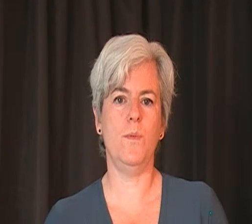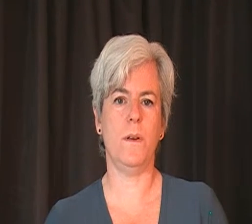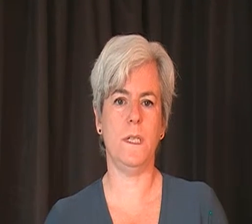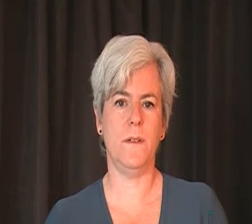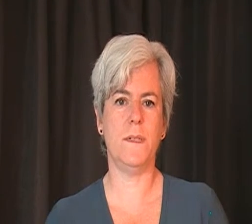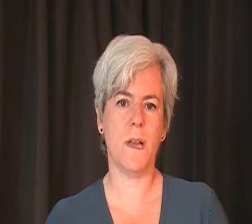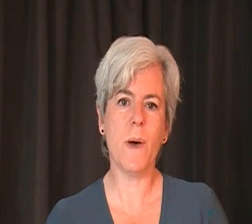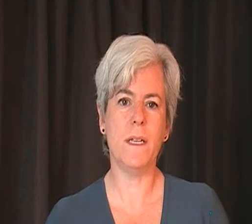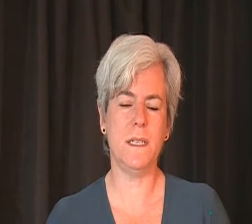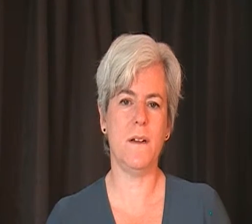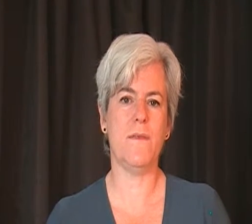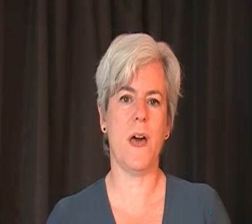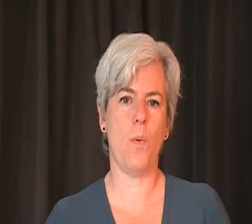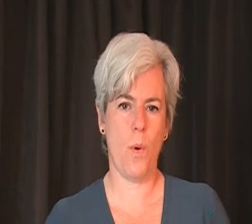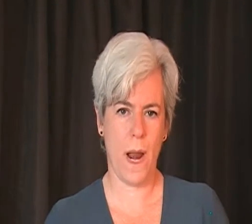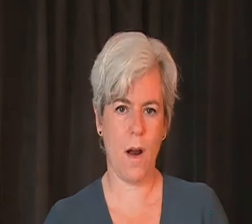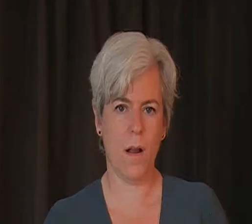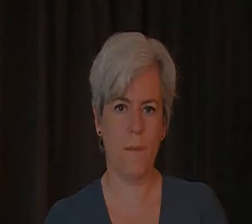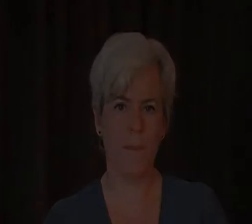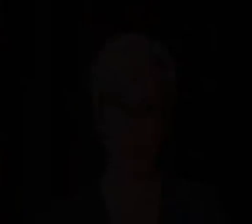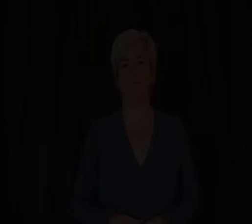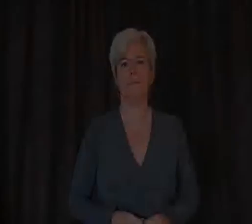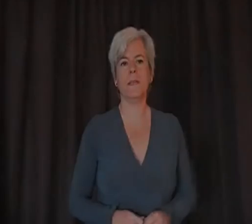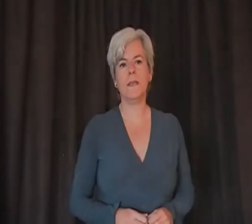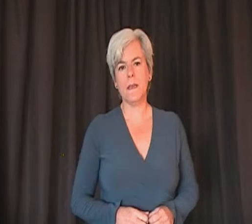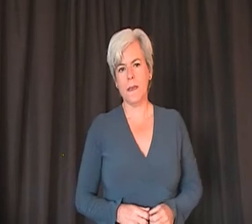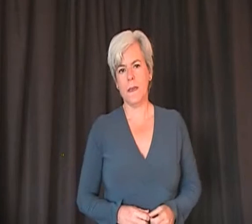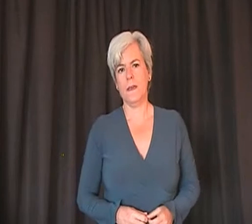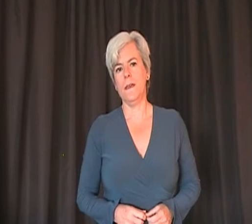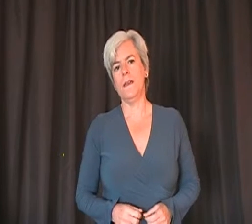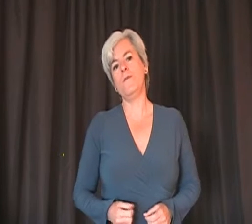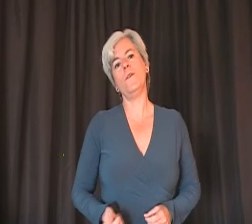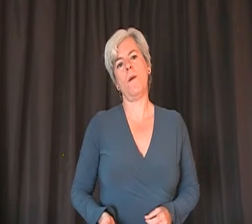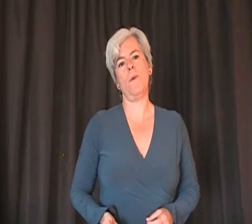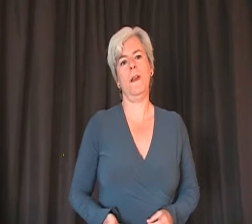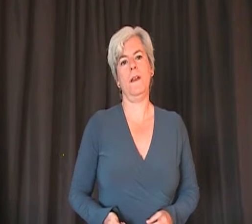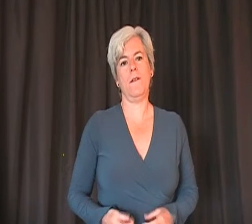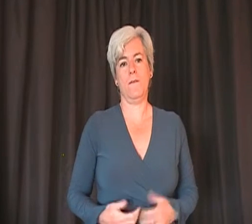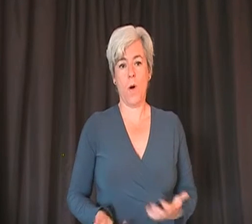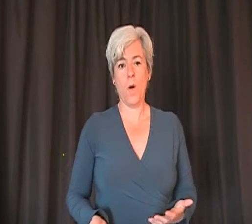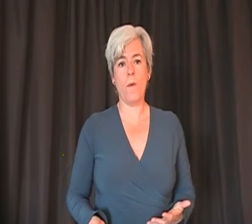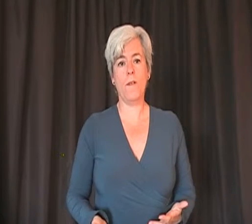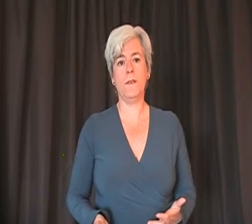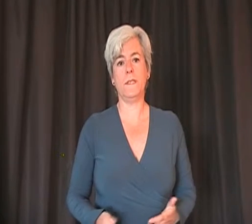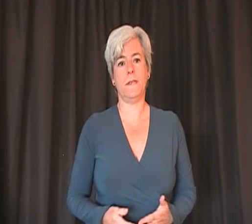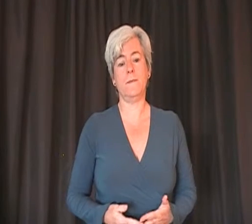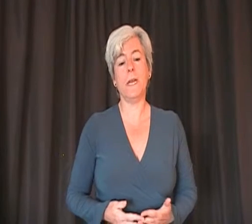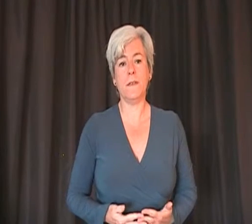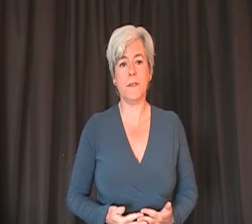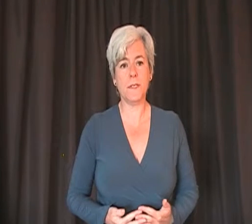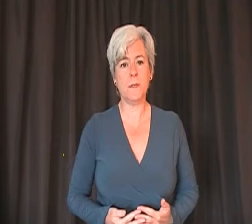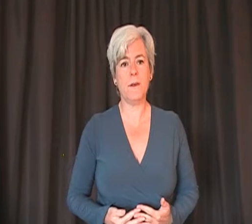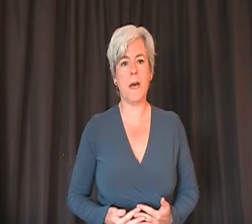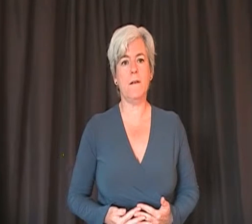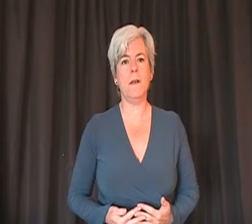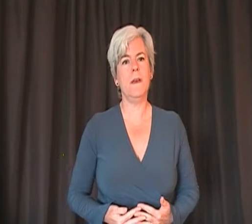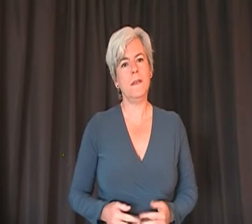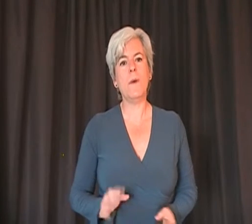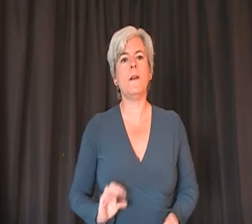want to give some idea of that where. If you operate out of a home office, as many of us do now, you might not